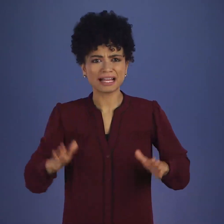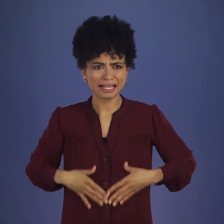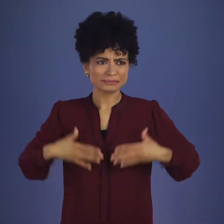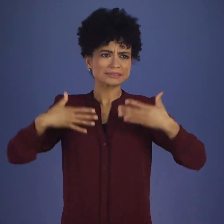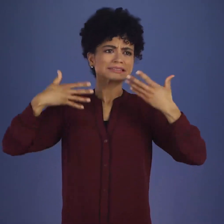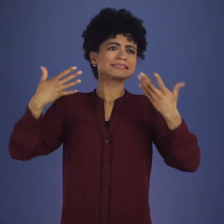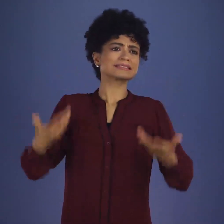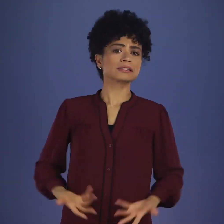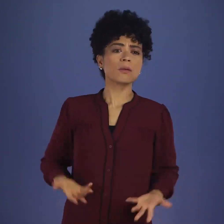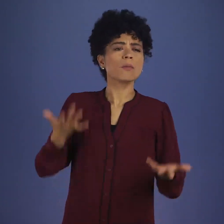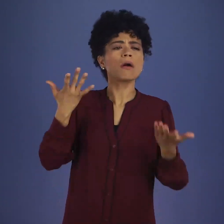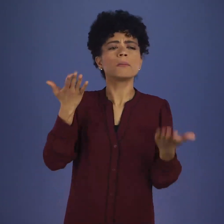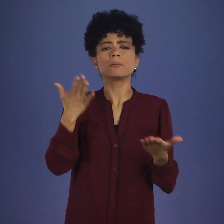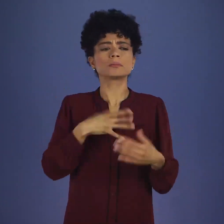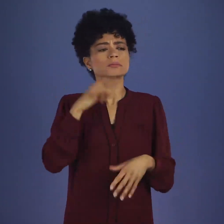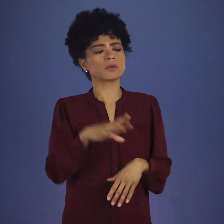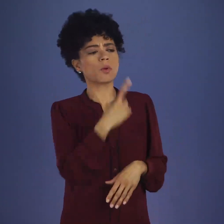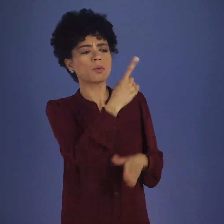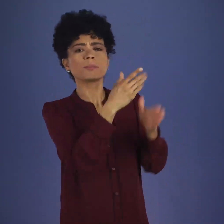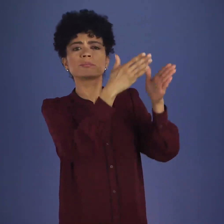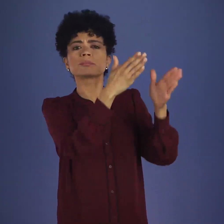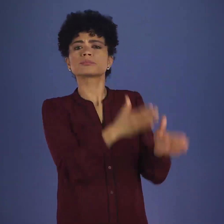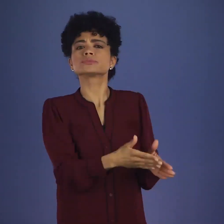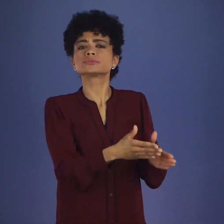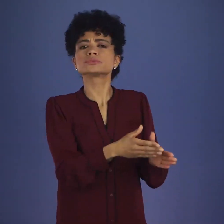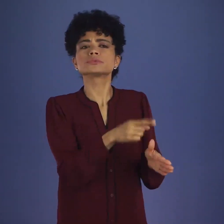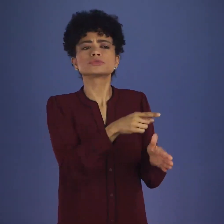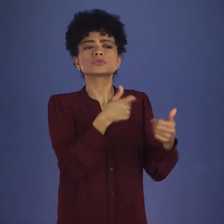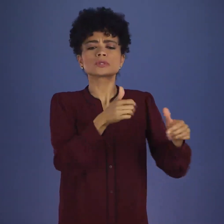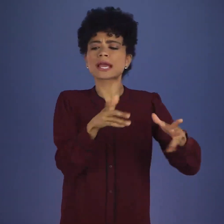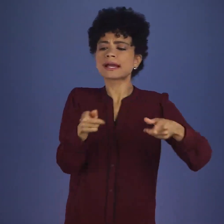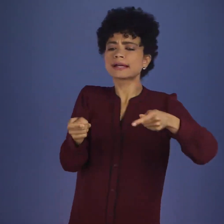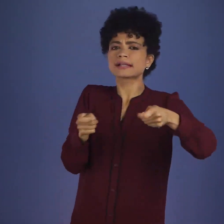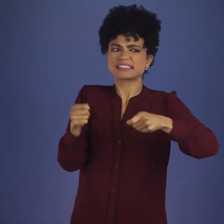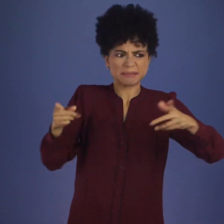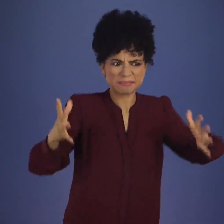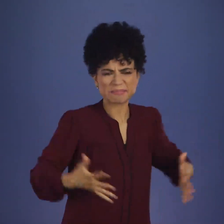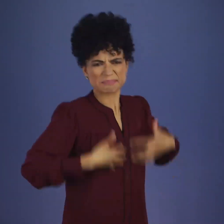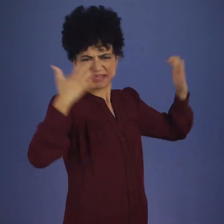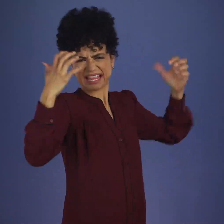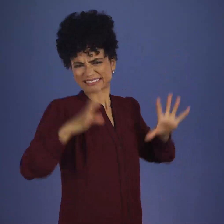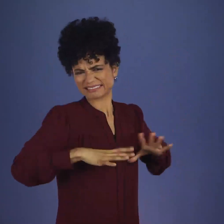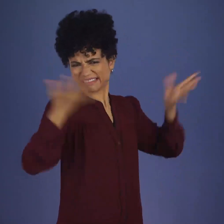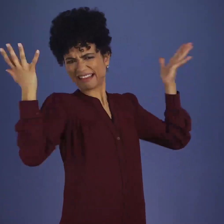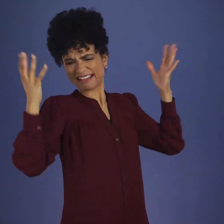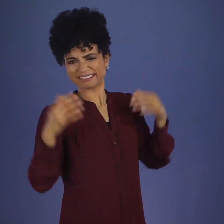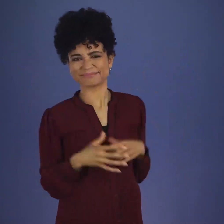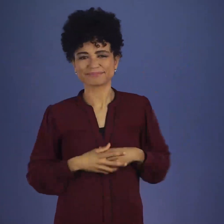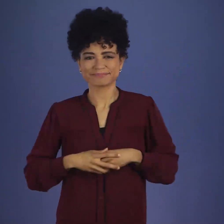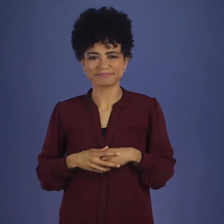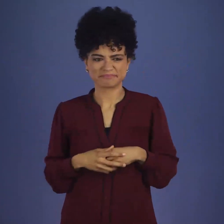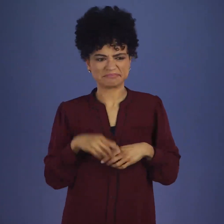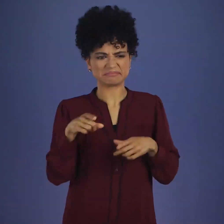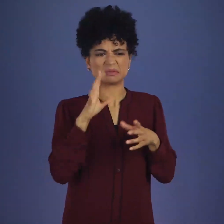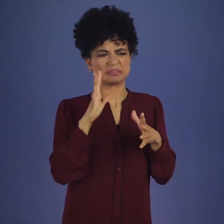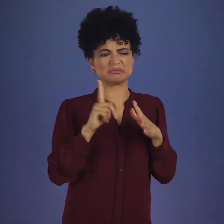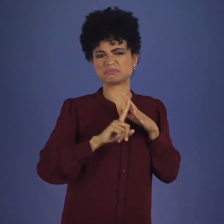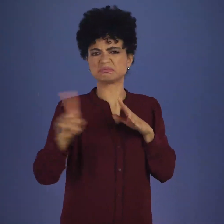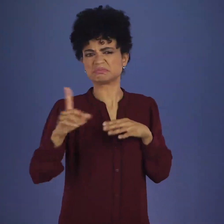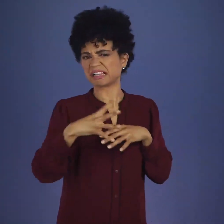Disliking the attempt of some to manage a group, half its membership might angrily rush off to form another group more